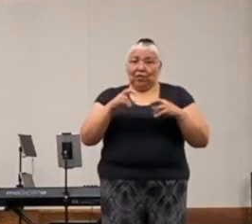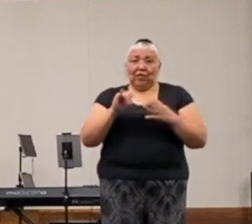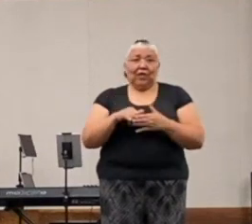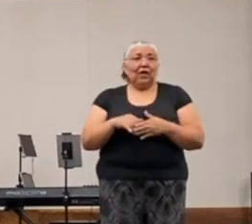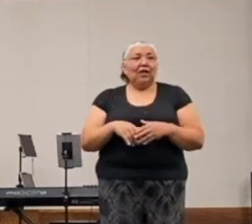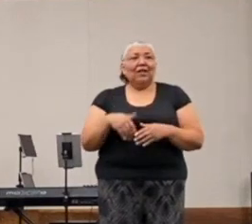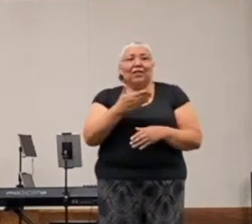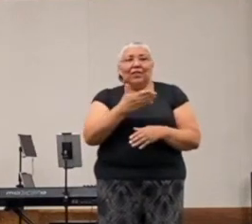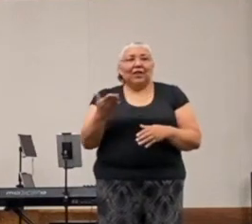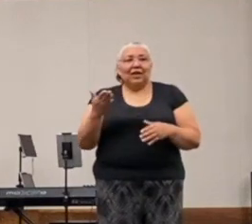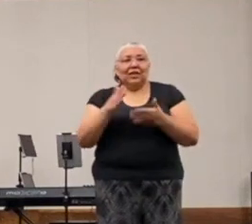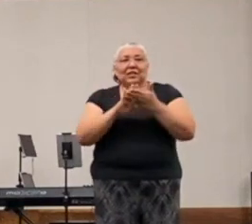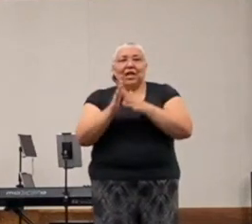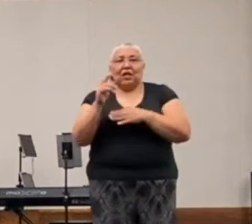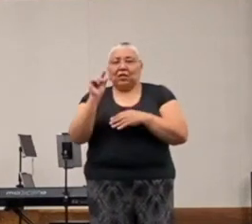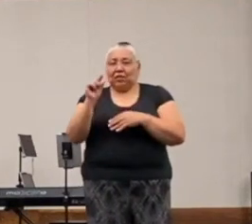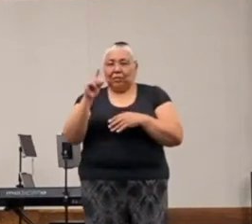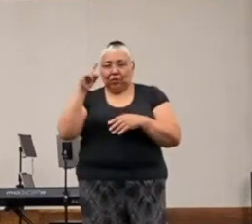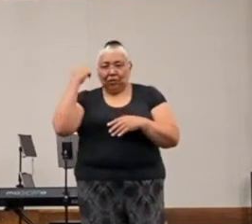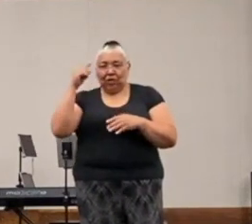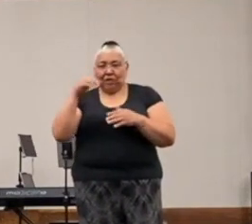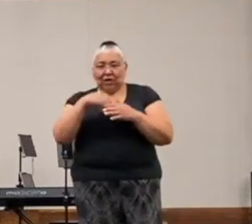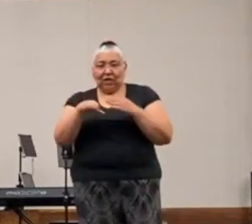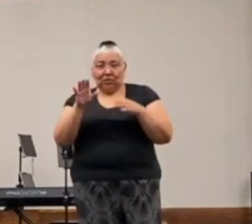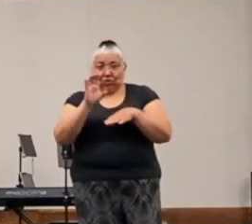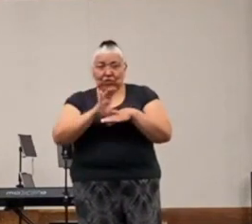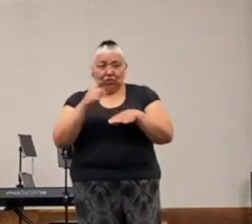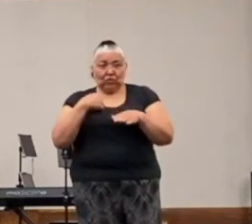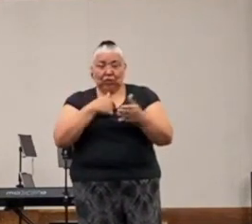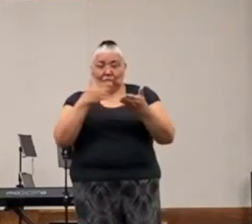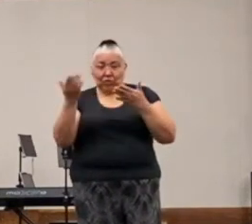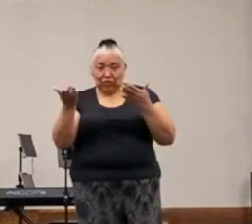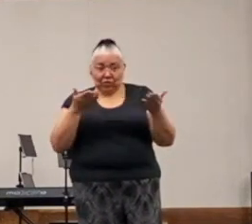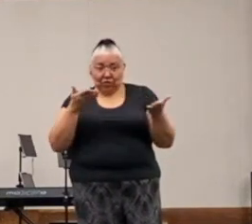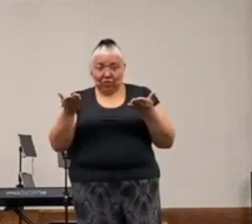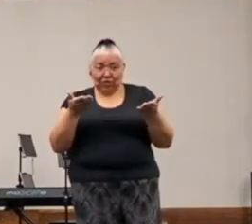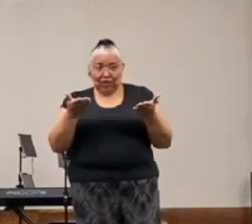Things got a little crazy in the church that we were serving in, and